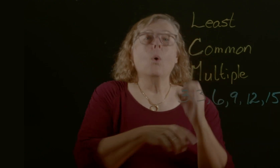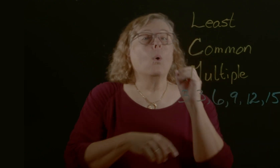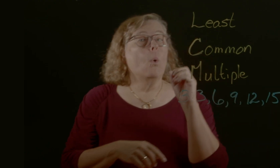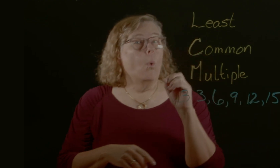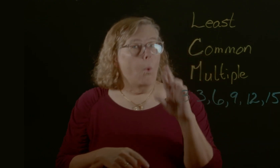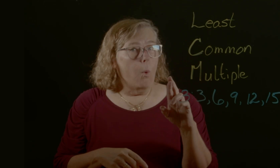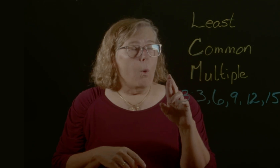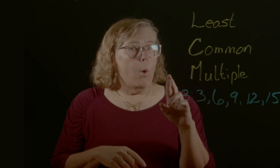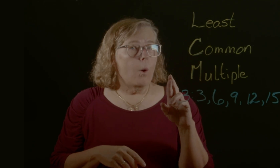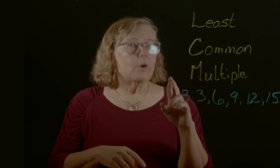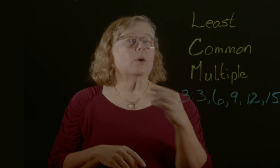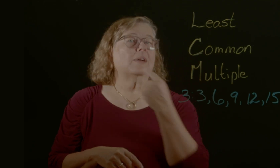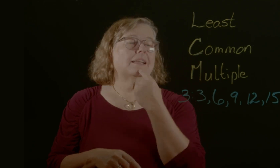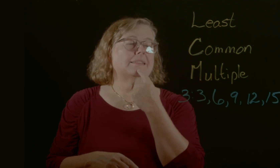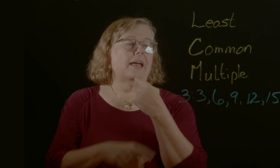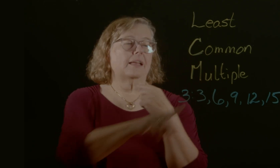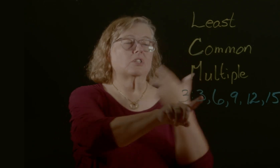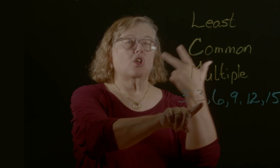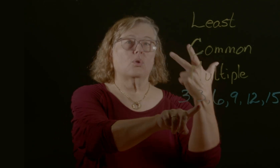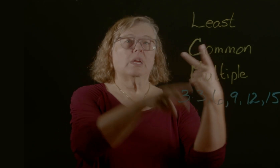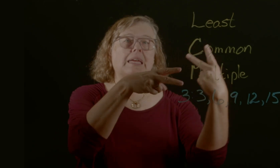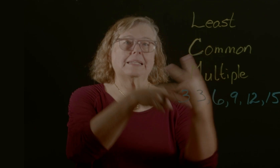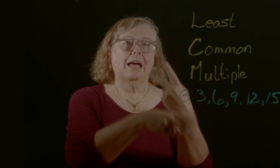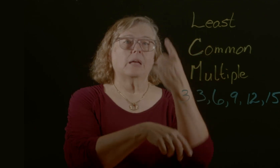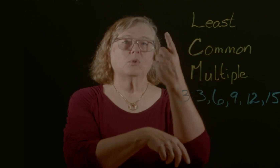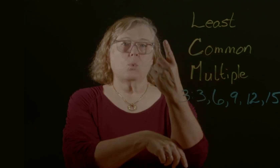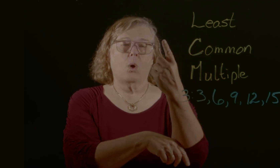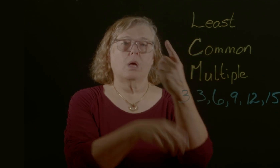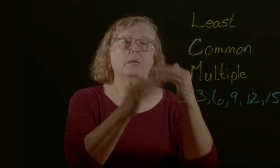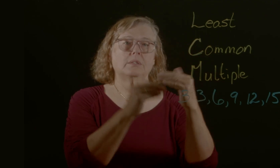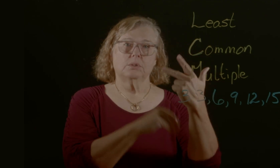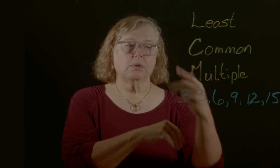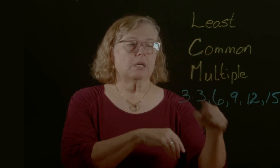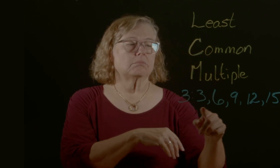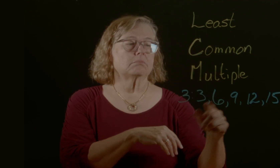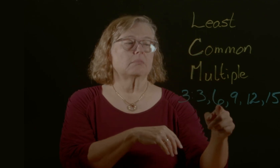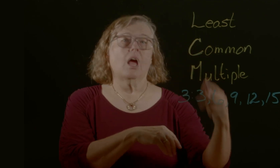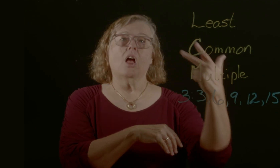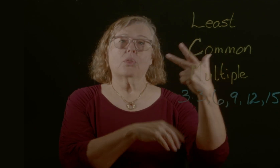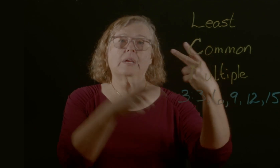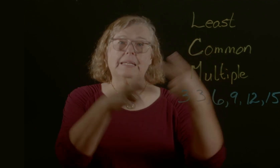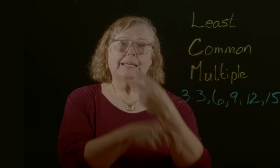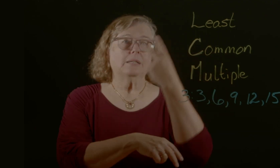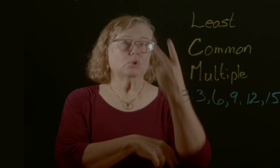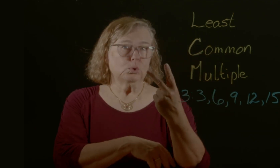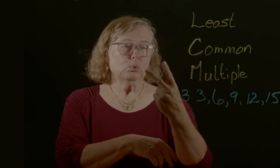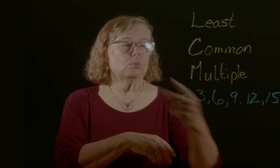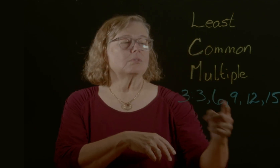Or we could say 3 times 1. That equals 3. 3 times 2, that's